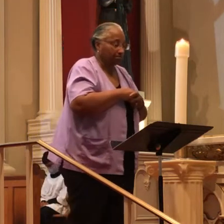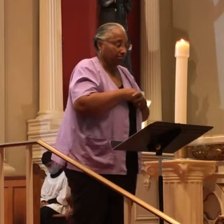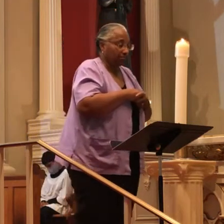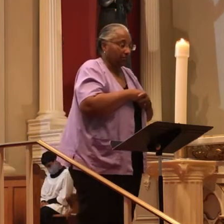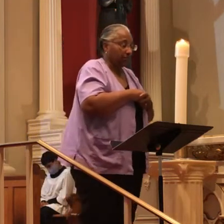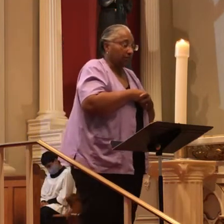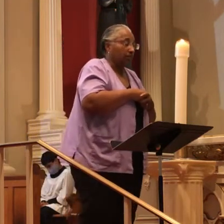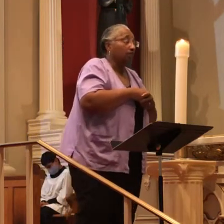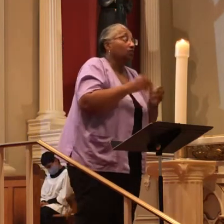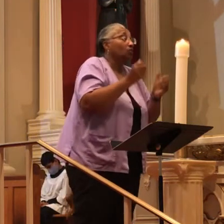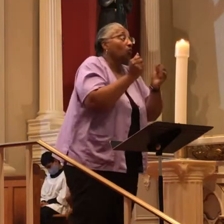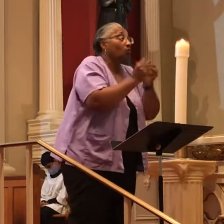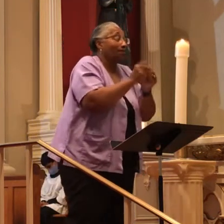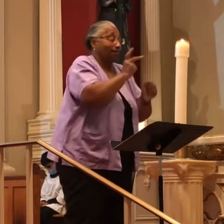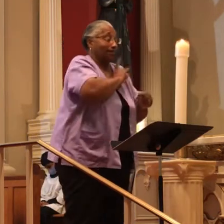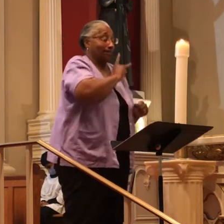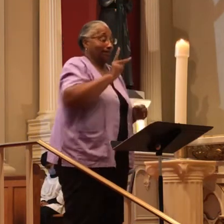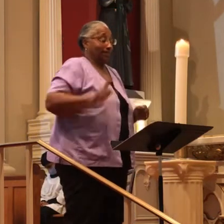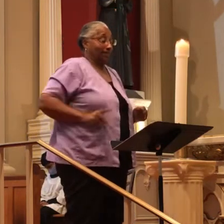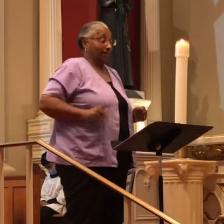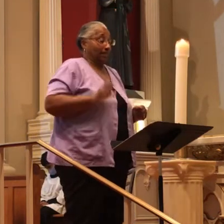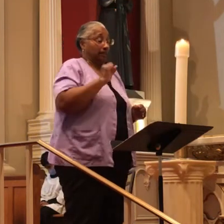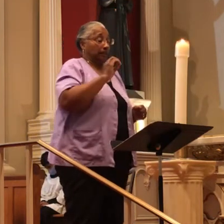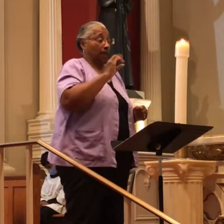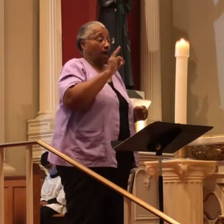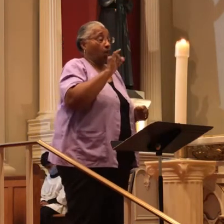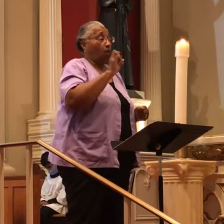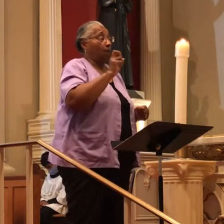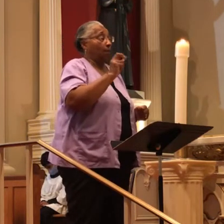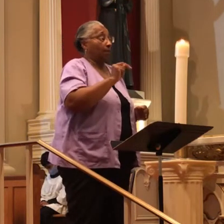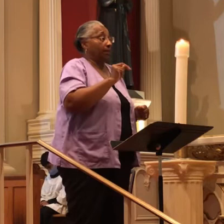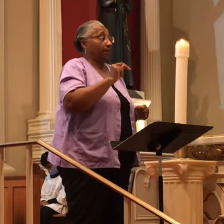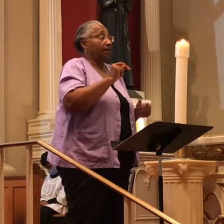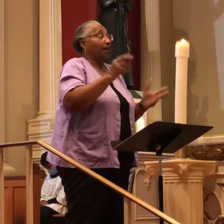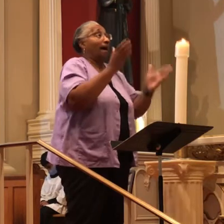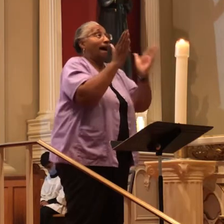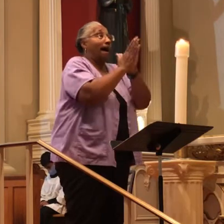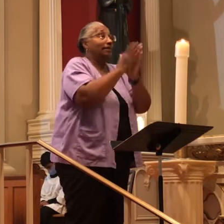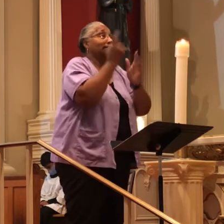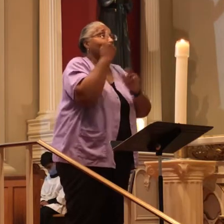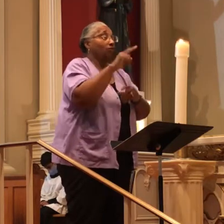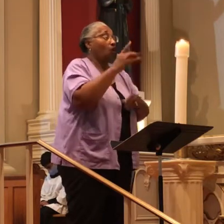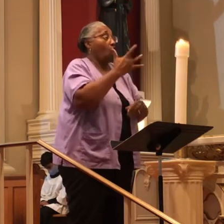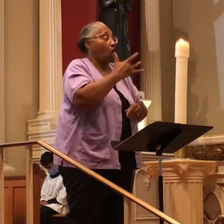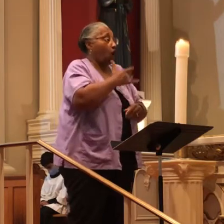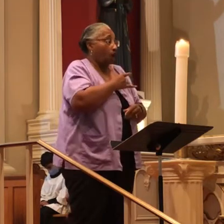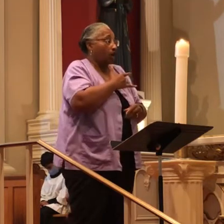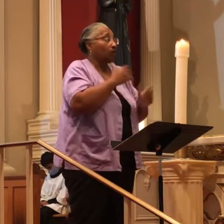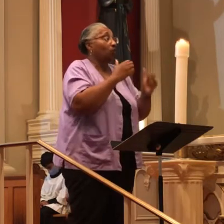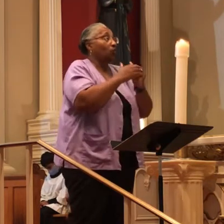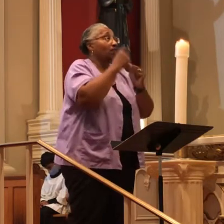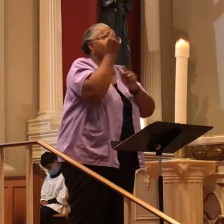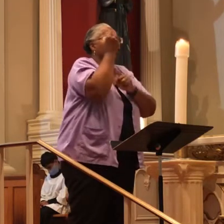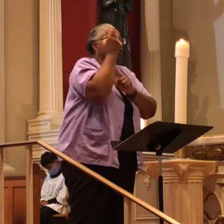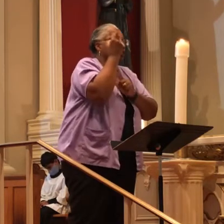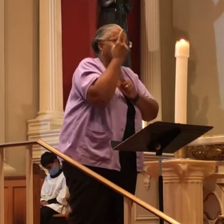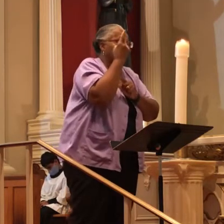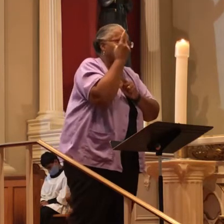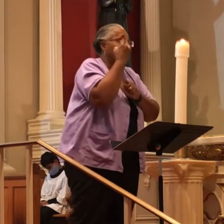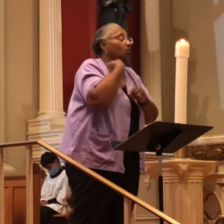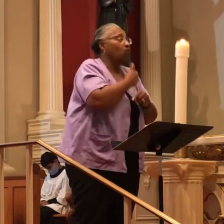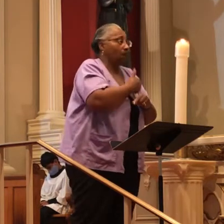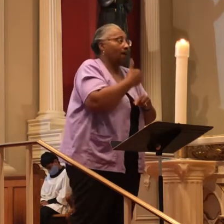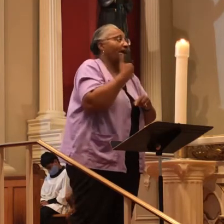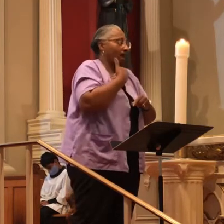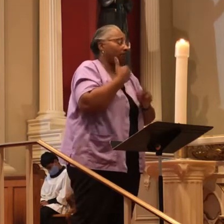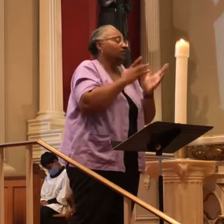petition of Solomon for an understanding heart, we have the great wisdom of Jesus